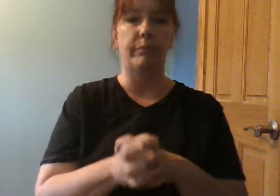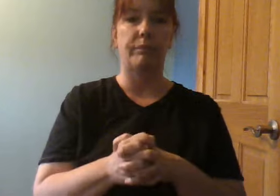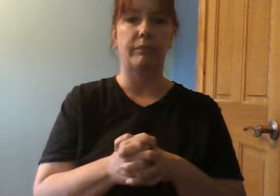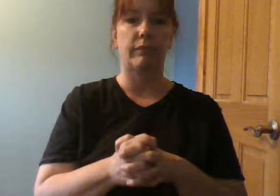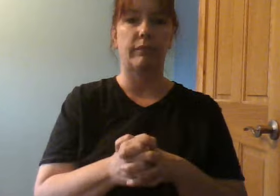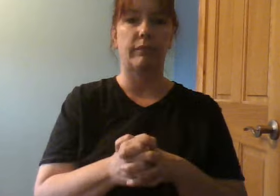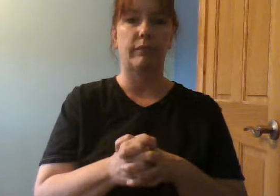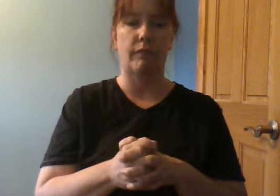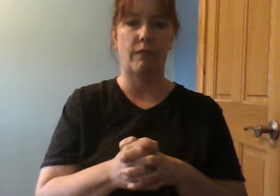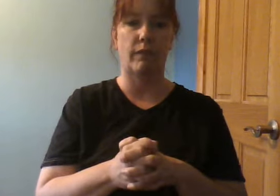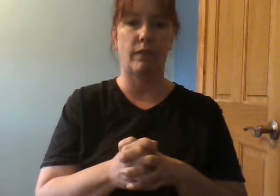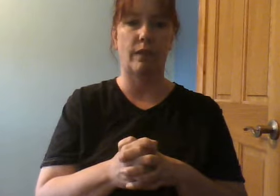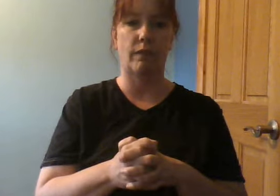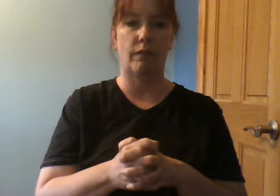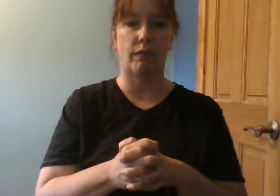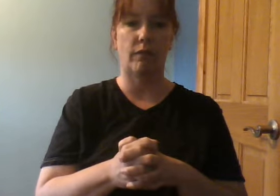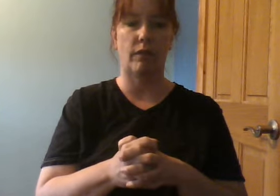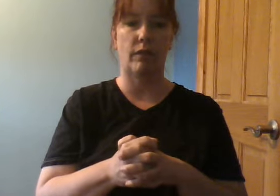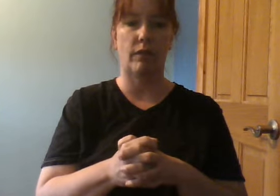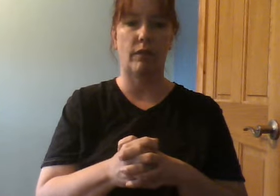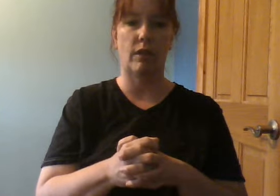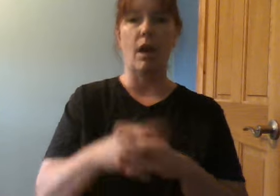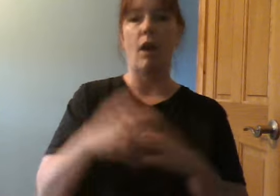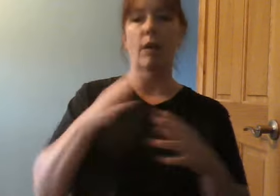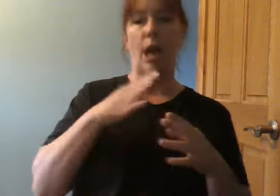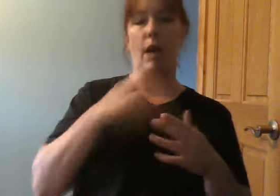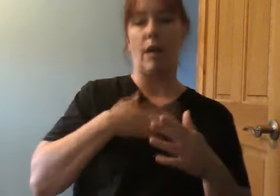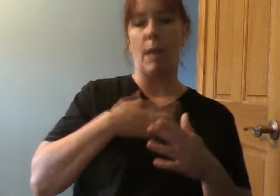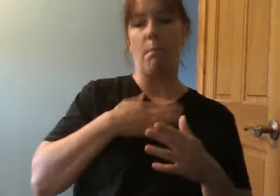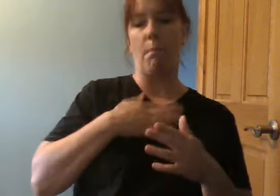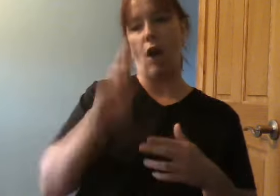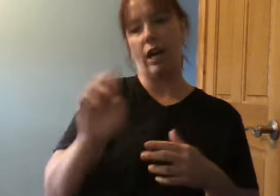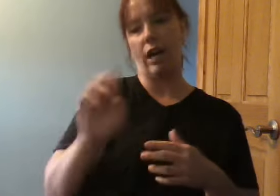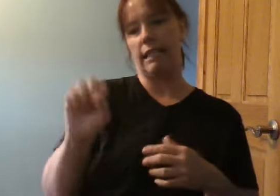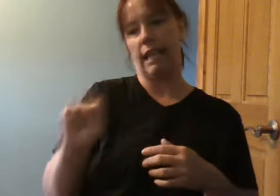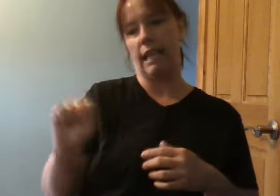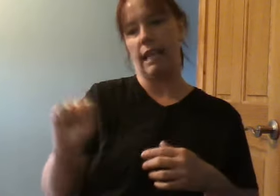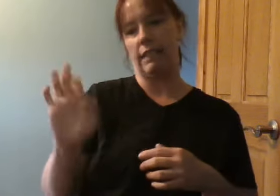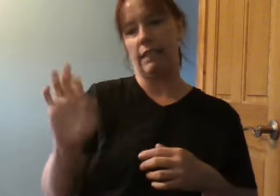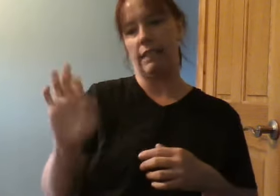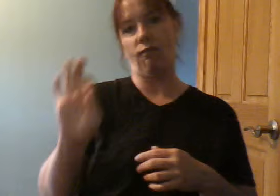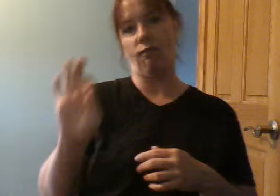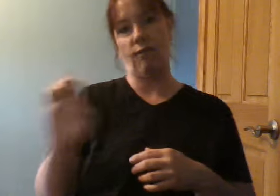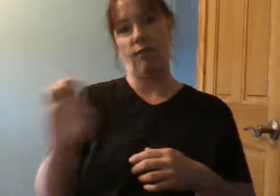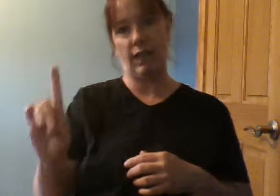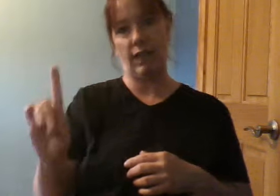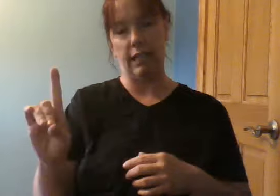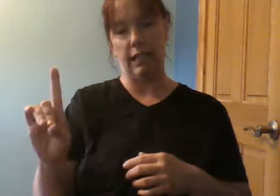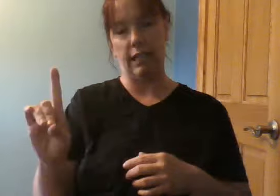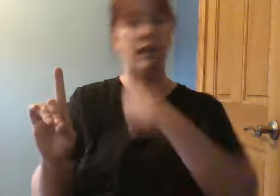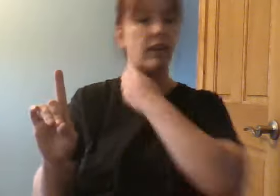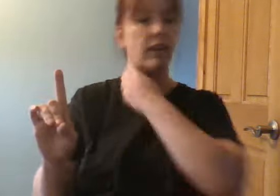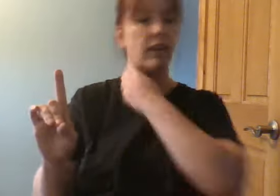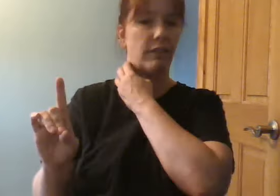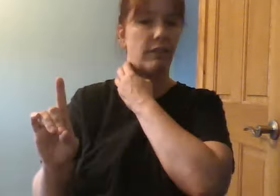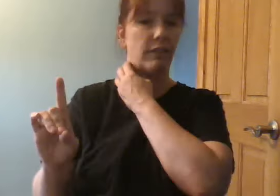Cheerleaders. So on my RSS feed, I saw this thing about cheerleaders. That's so bad about my RSS feed, doesn't it? I should stop saying it like that. For some random